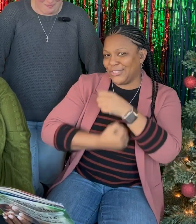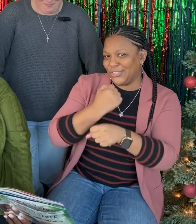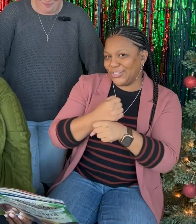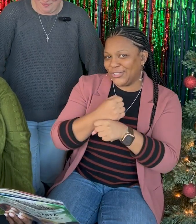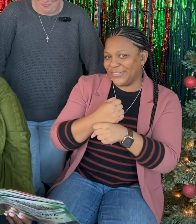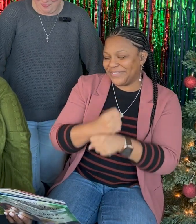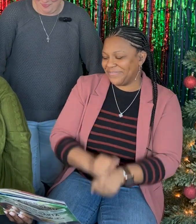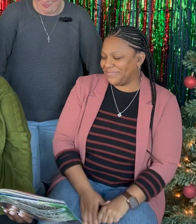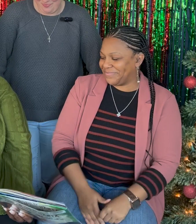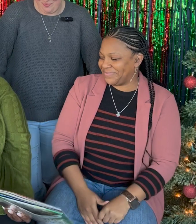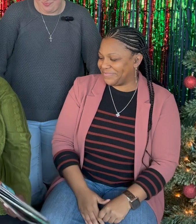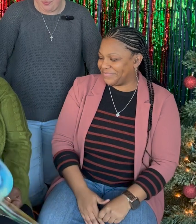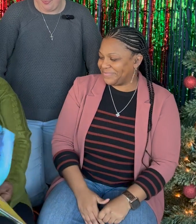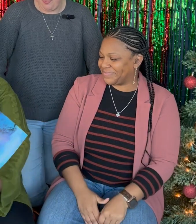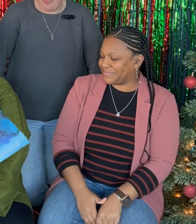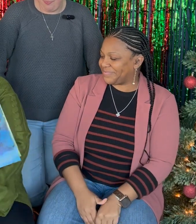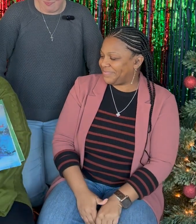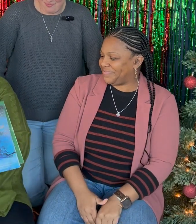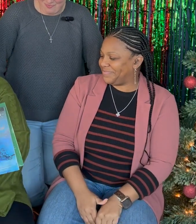year.